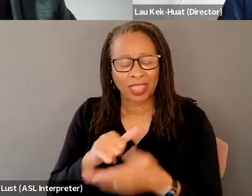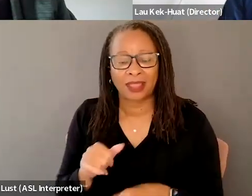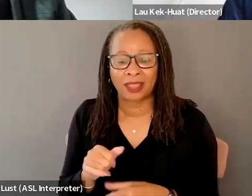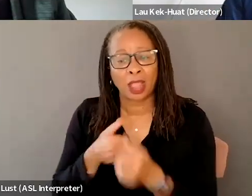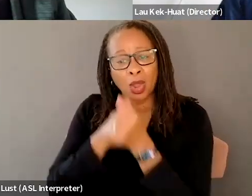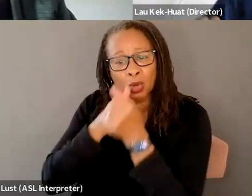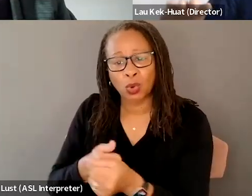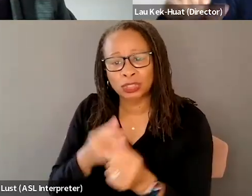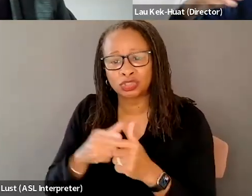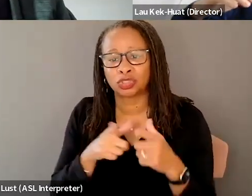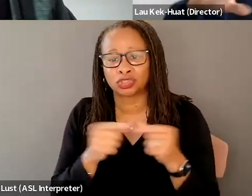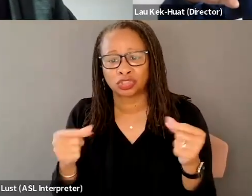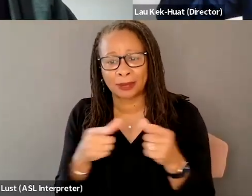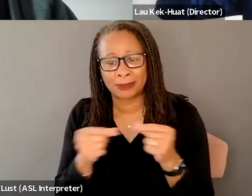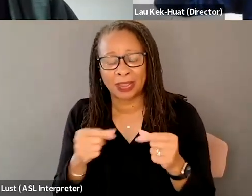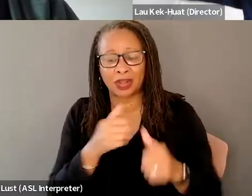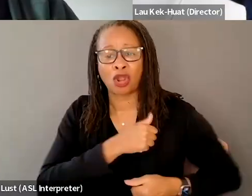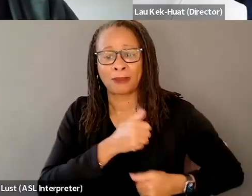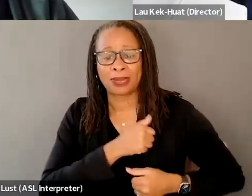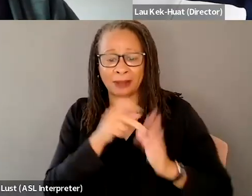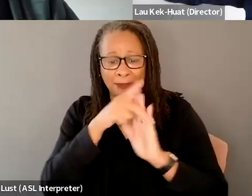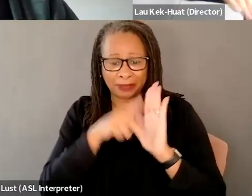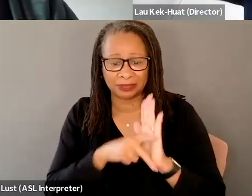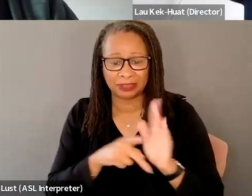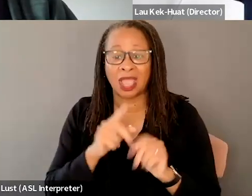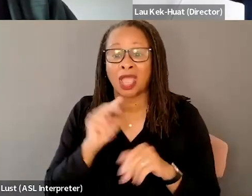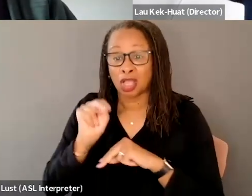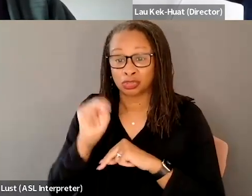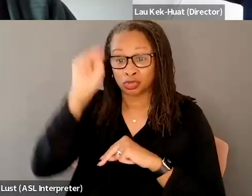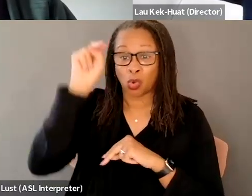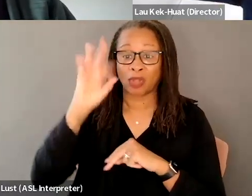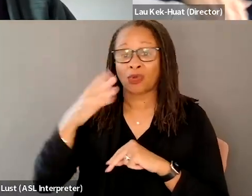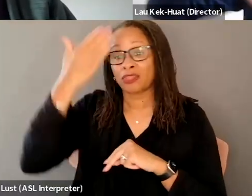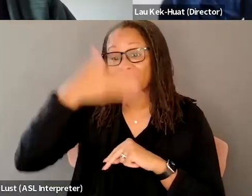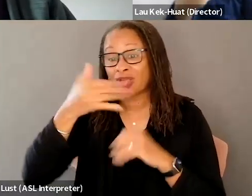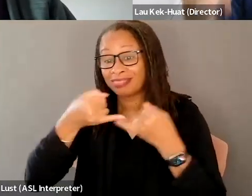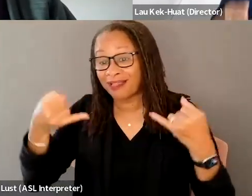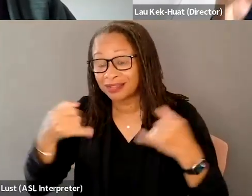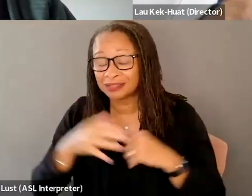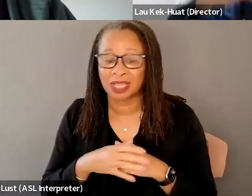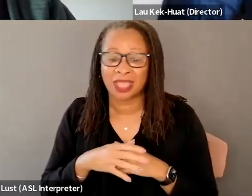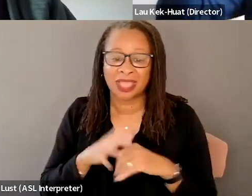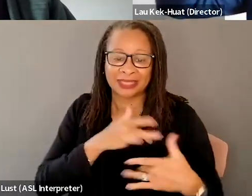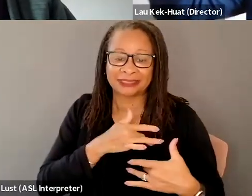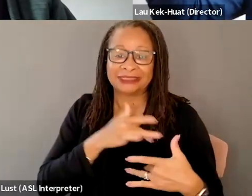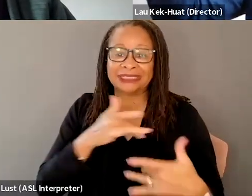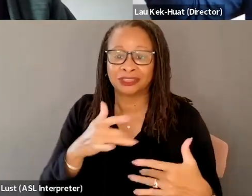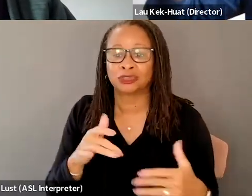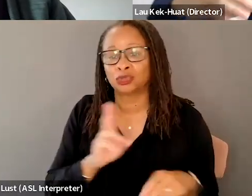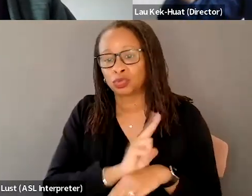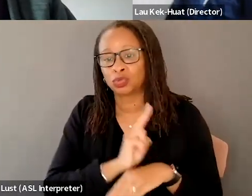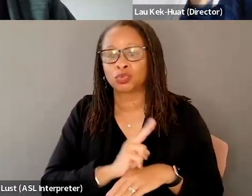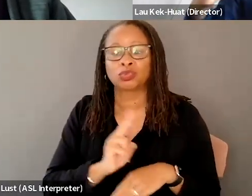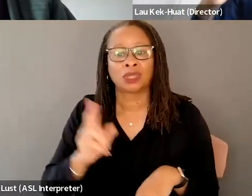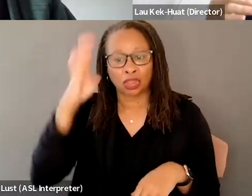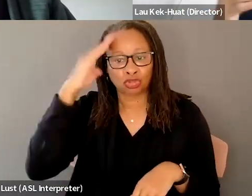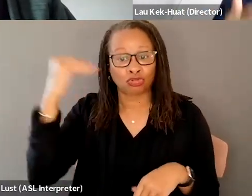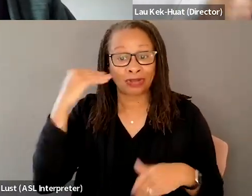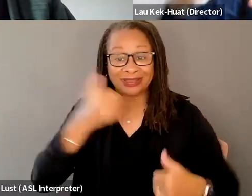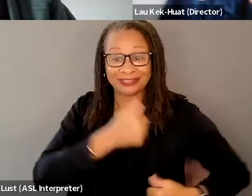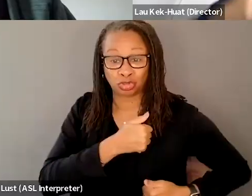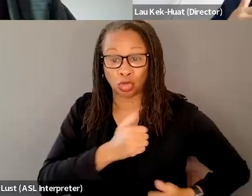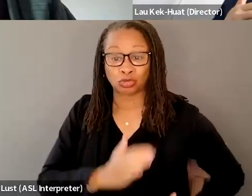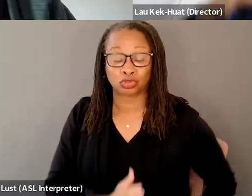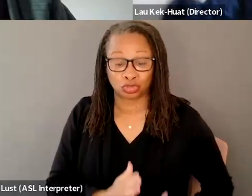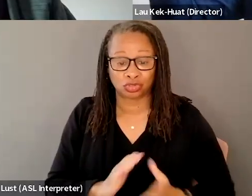the Japan Army policies, is like to the north, all the front line to the north, they will use the Korean soldiers, and all the